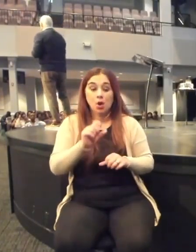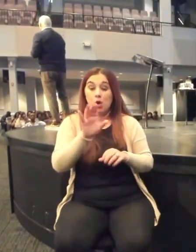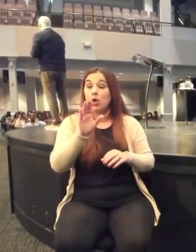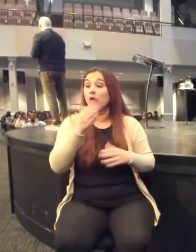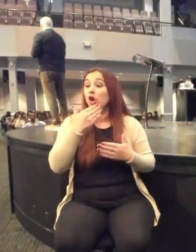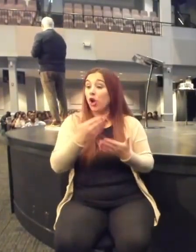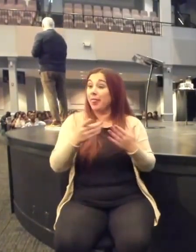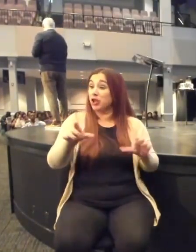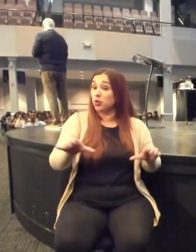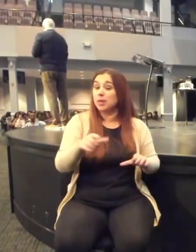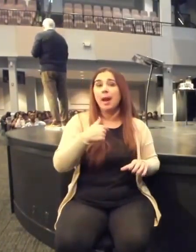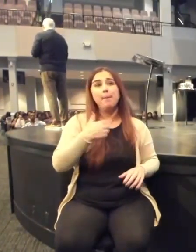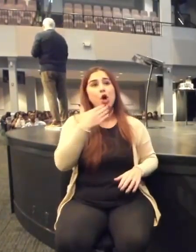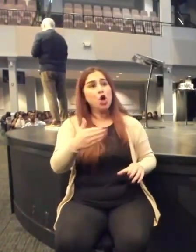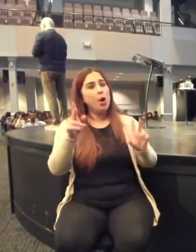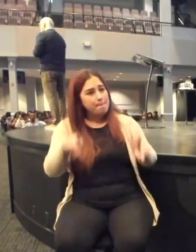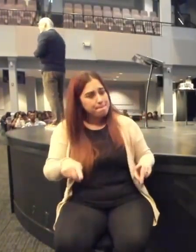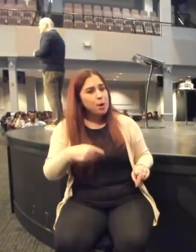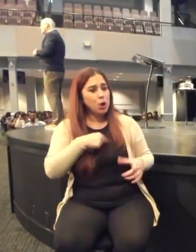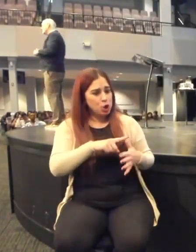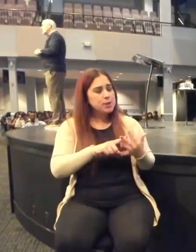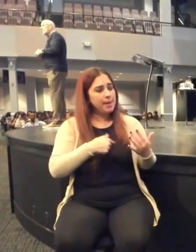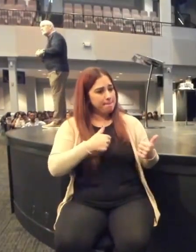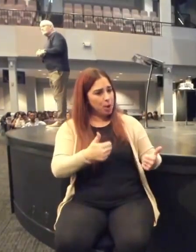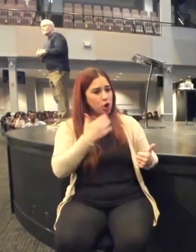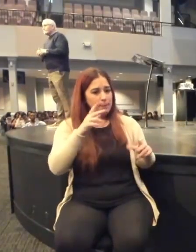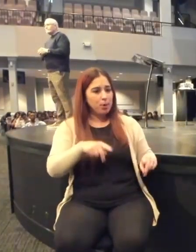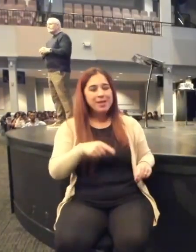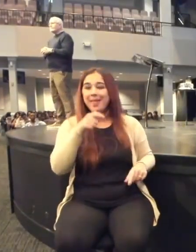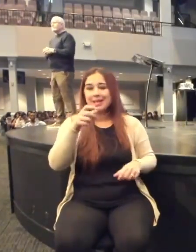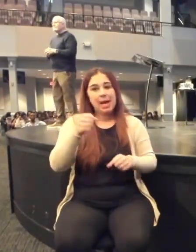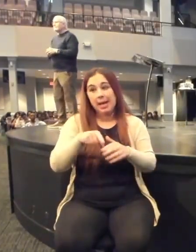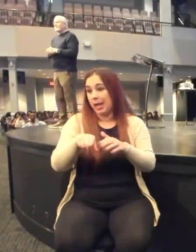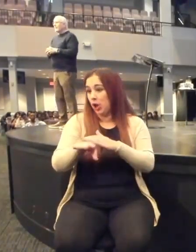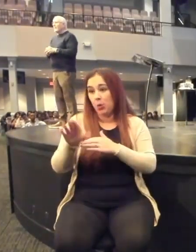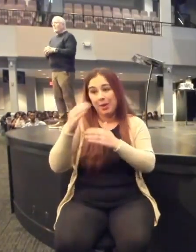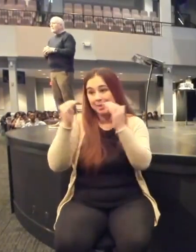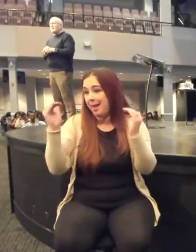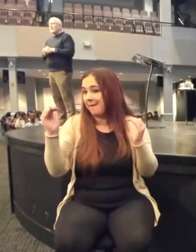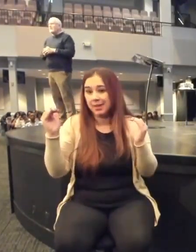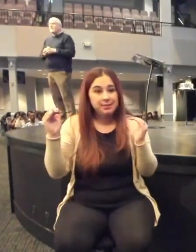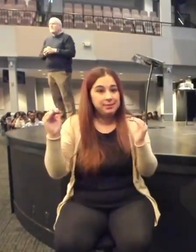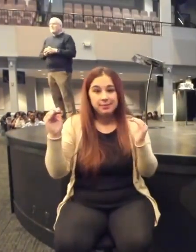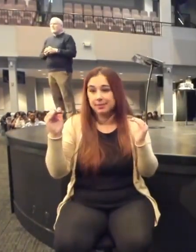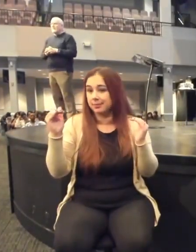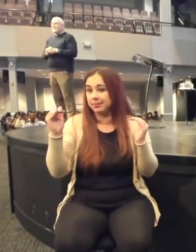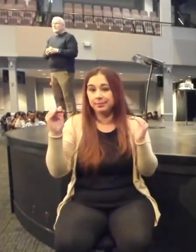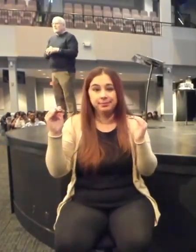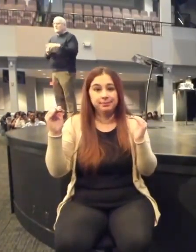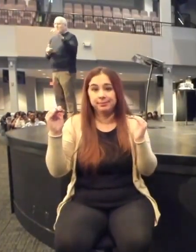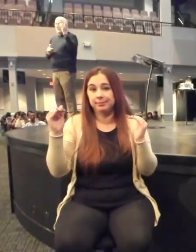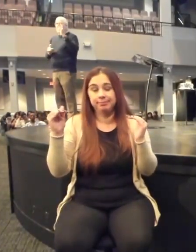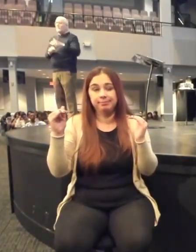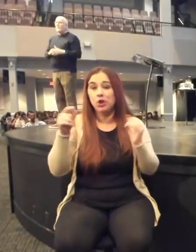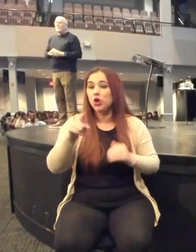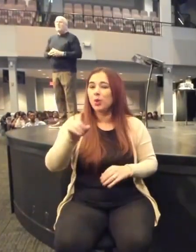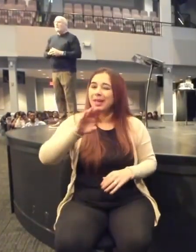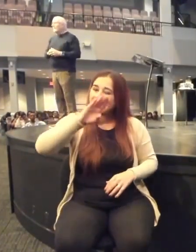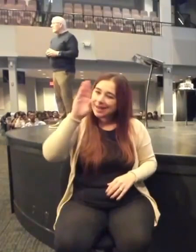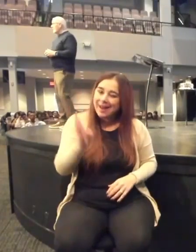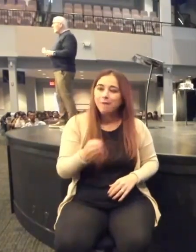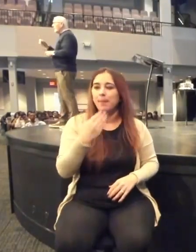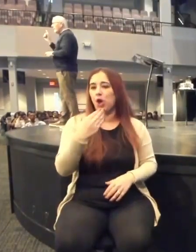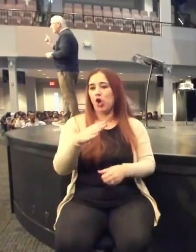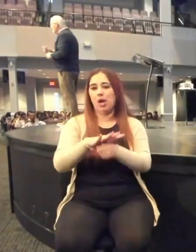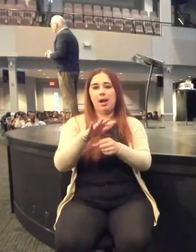not save you. Being a good person is not going to get you to heaven. Did you know that? It won't get you to heaven because you can never be good